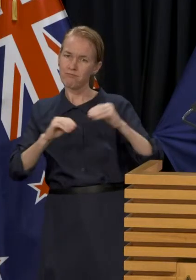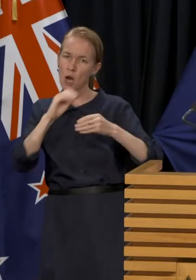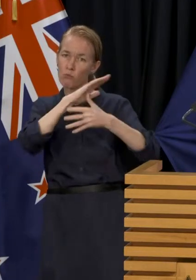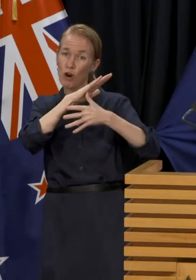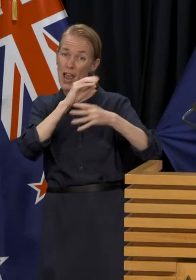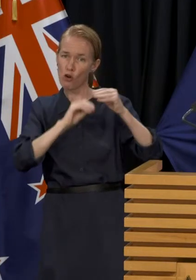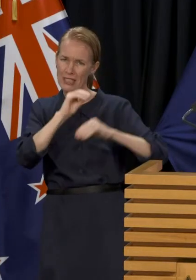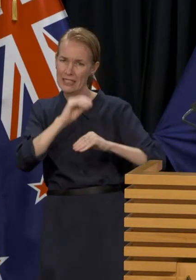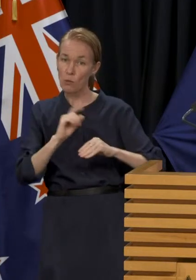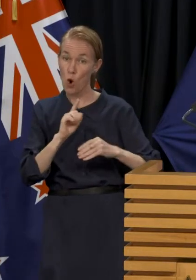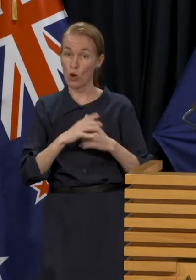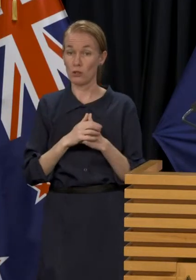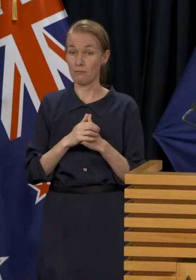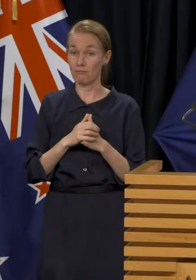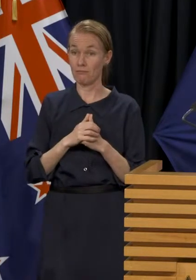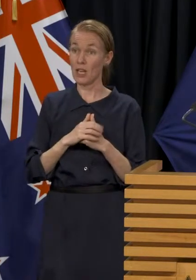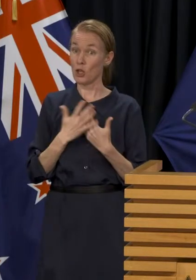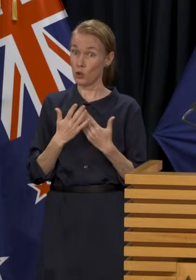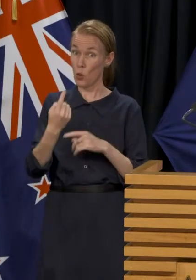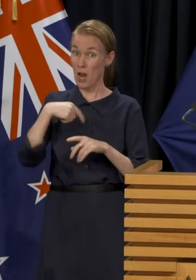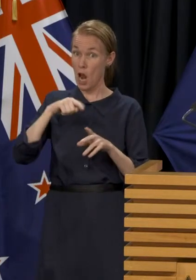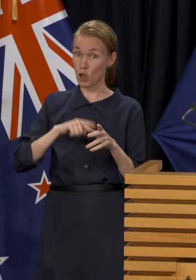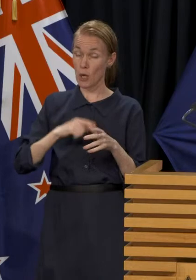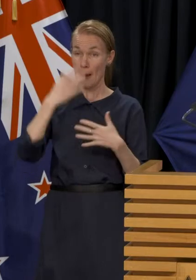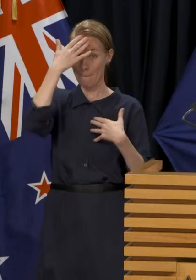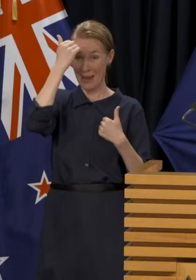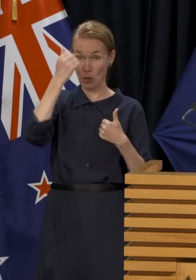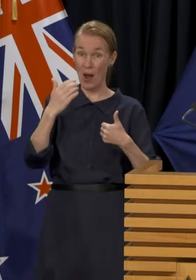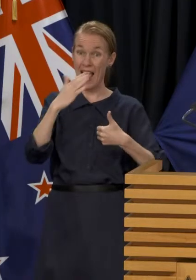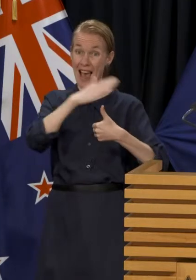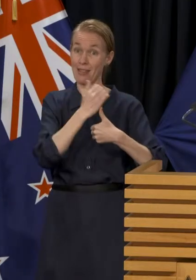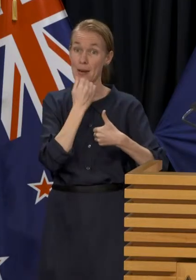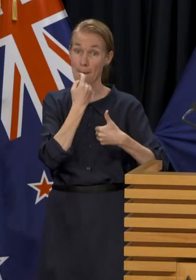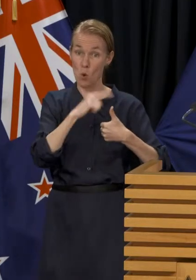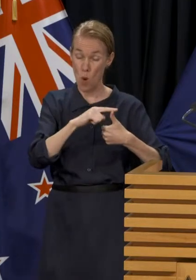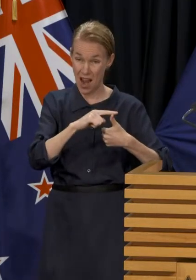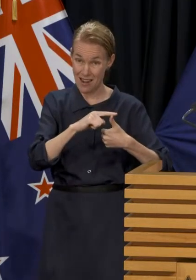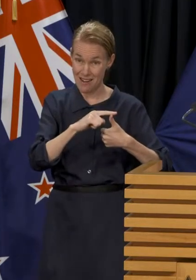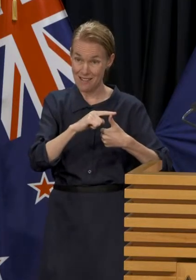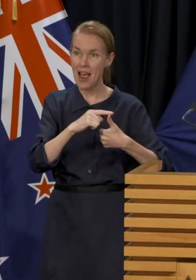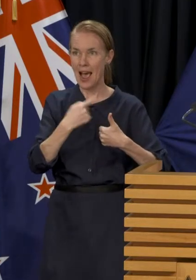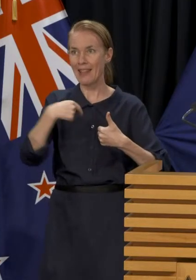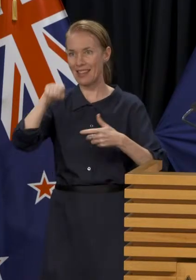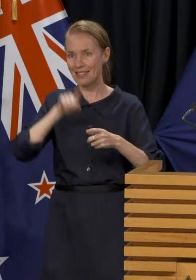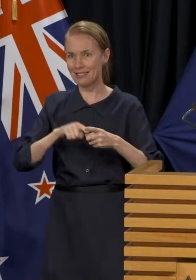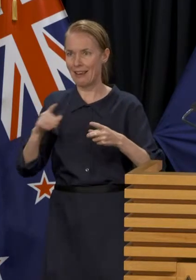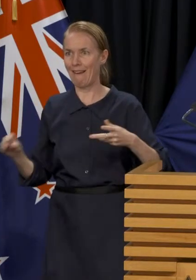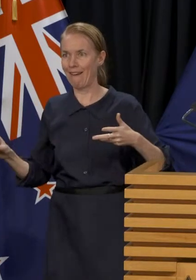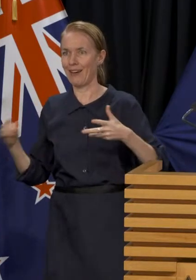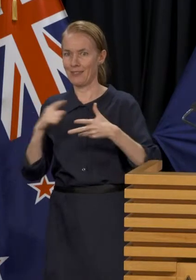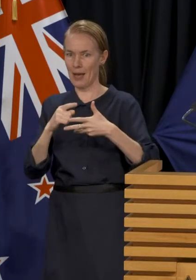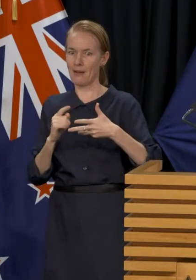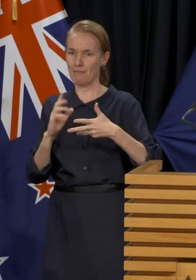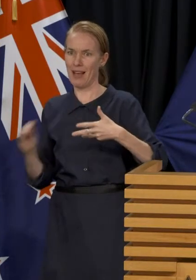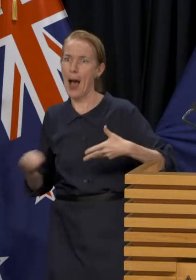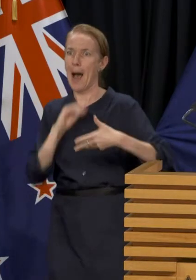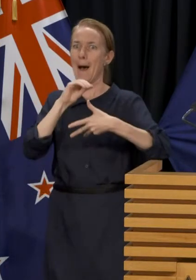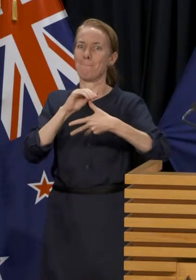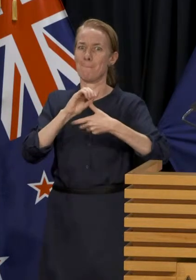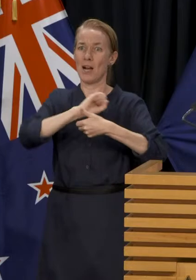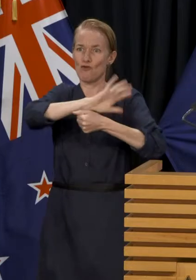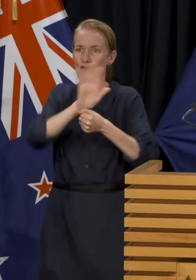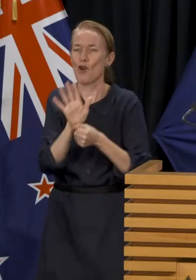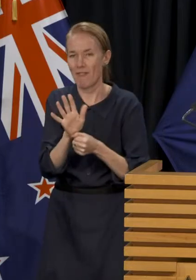course COVID-19 came along and has been the big focus for us this year. Oral health is something that the government is also concerned about. So of course